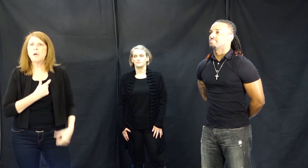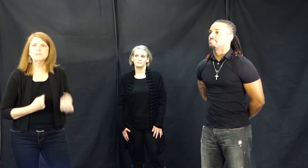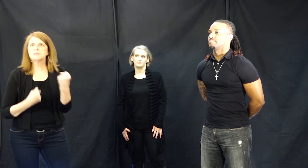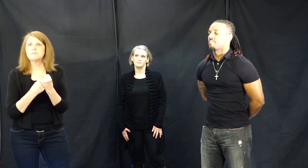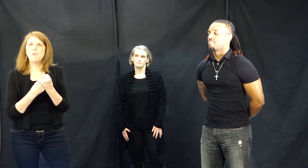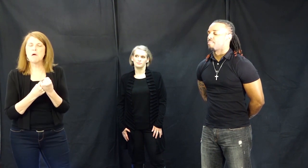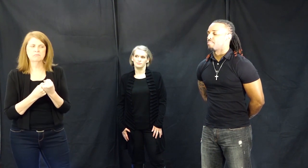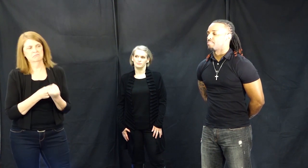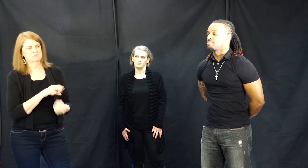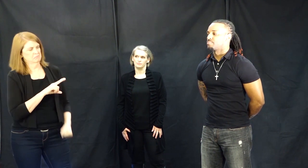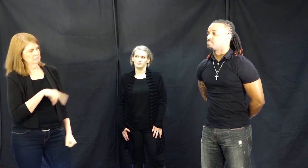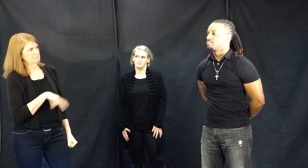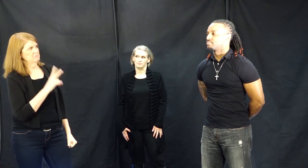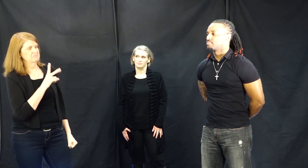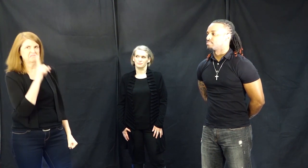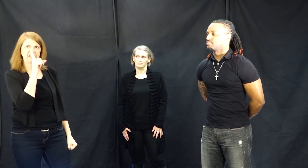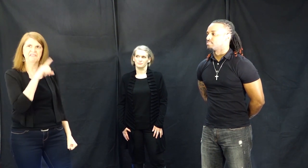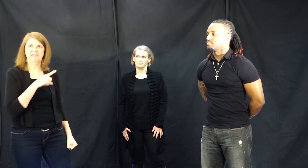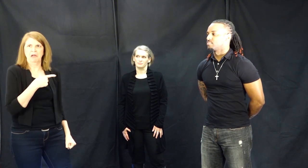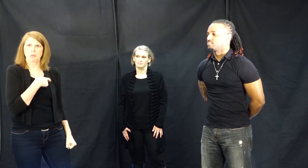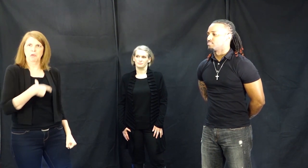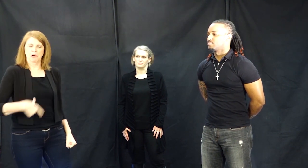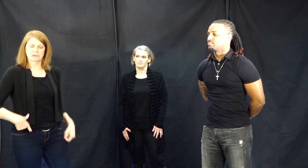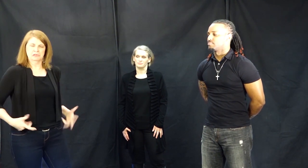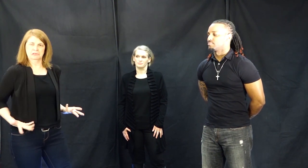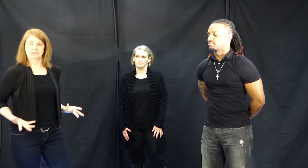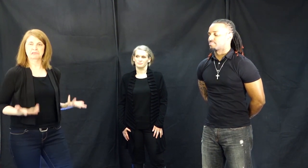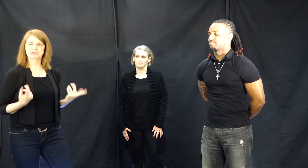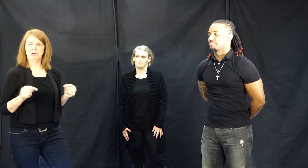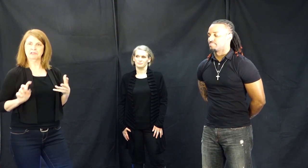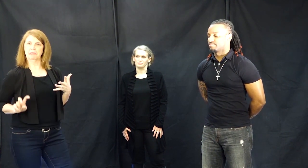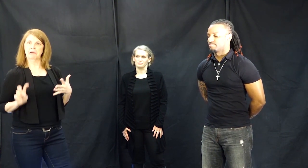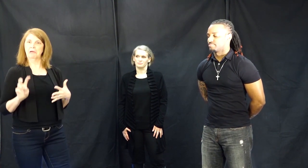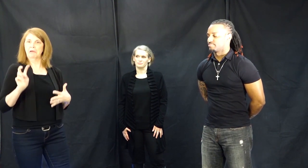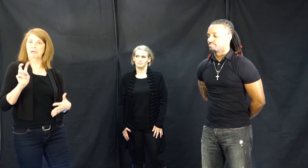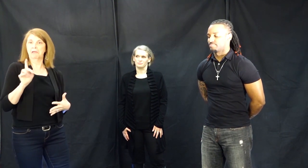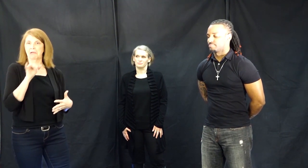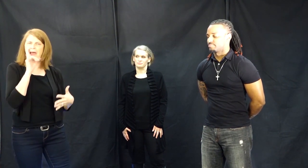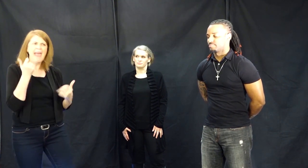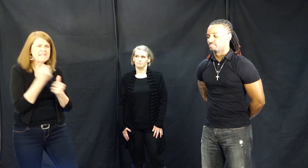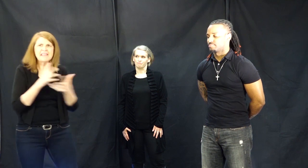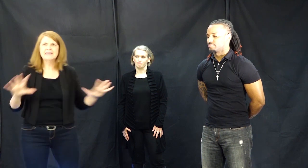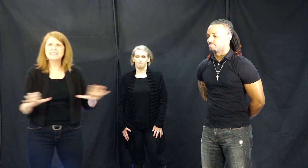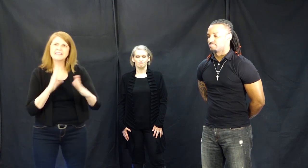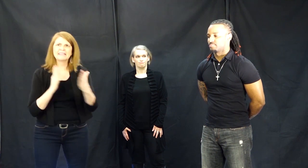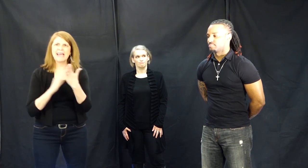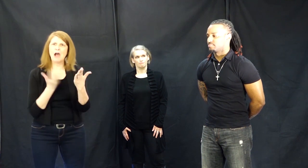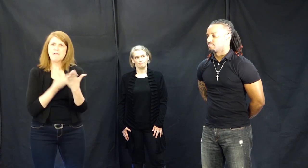money, dresses like fake royalty. Desperate to rise above his station, everything he does betrays the ideals of our